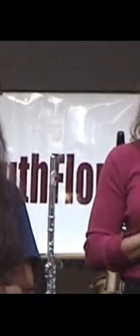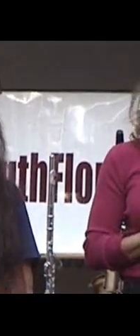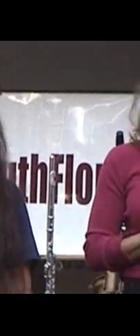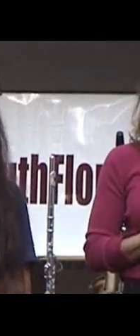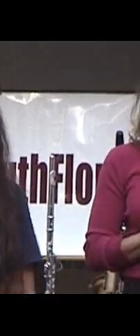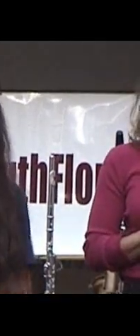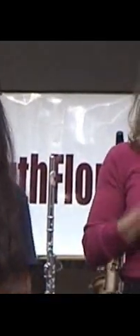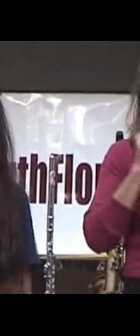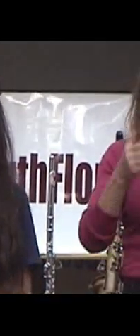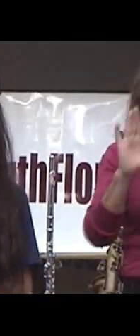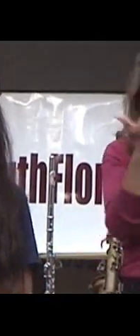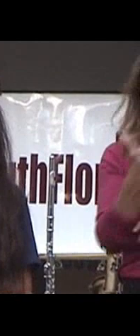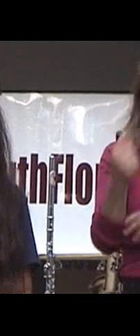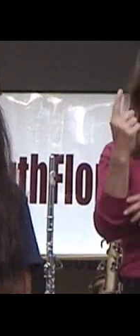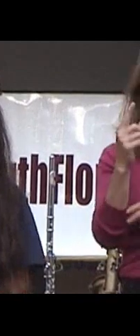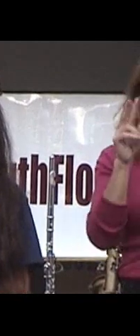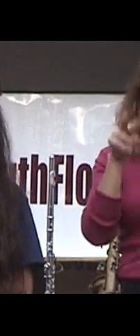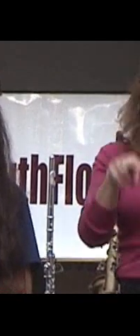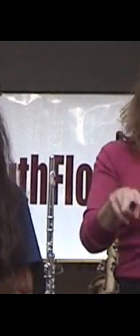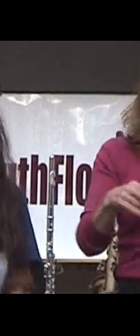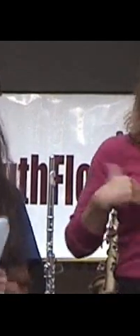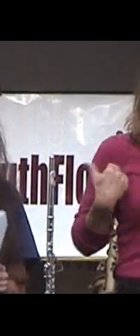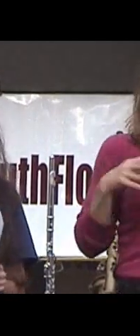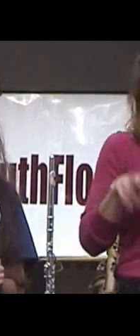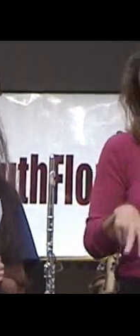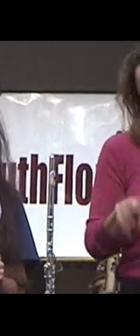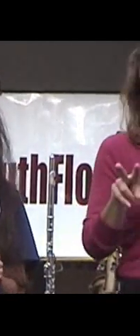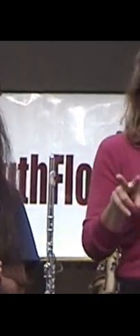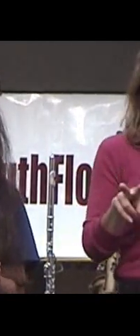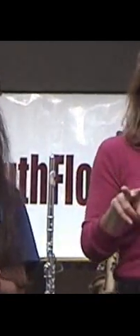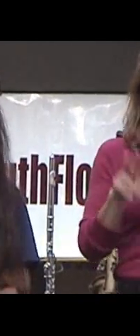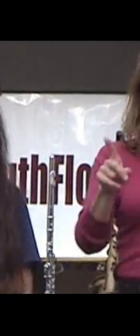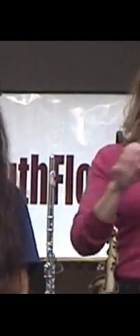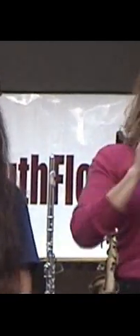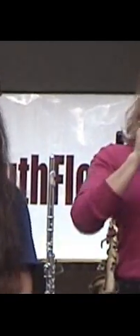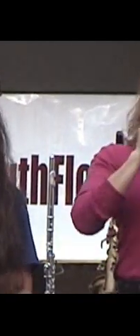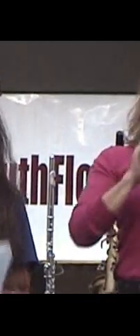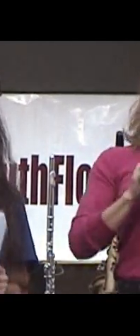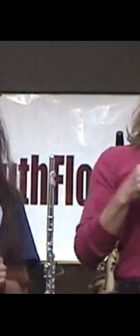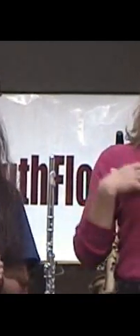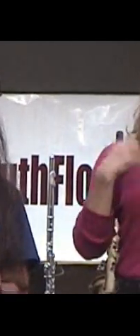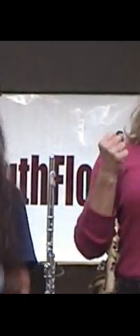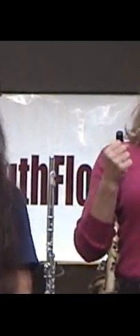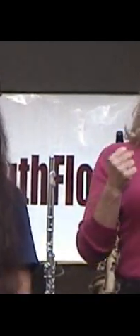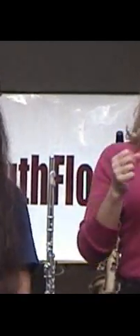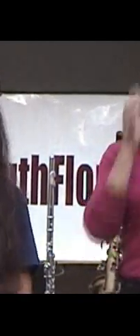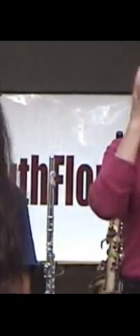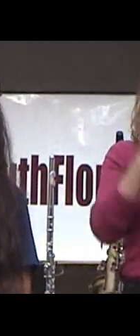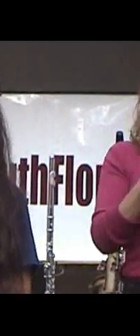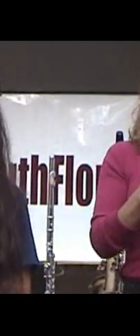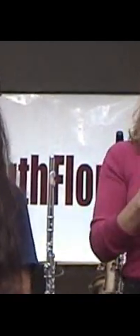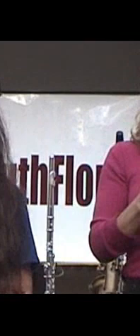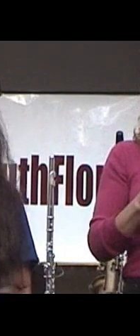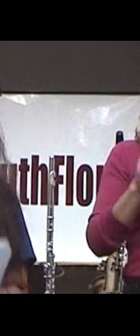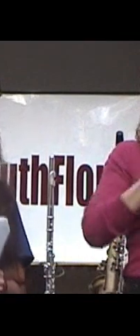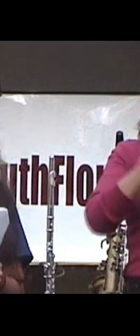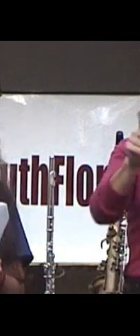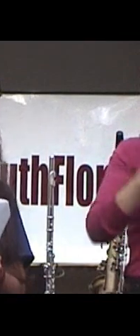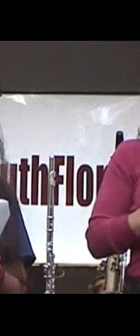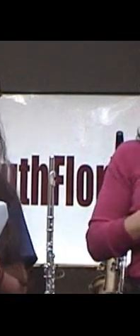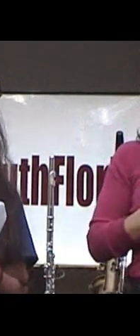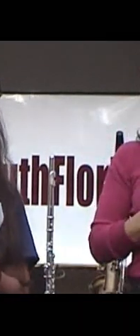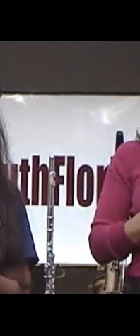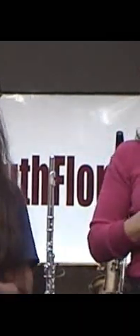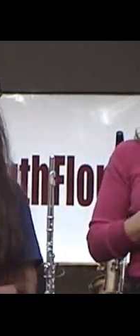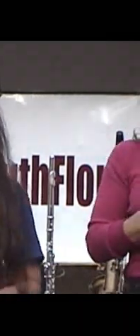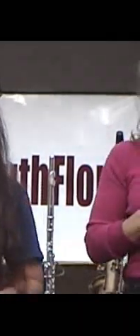Don't let anyone look down on you because you're young, but you set the example in life, in faith, in speech, and in purity. 1 Timothy